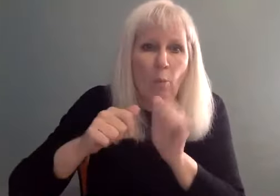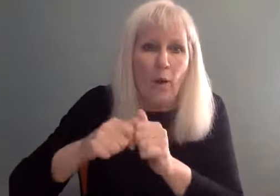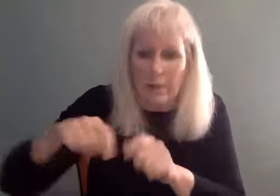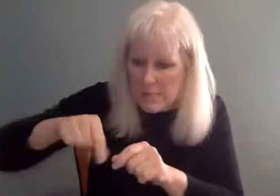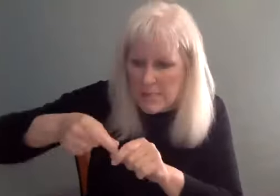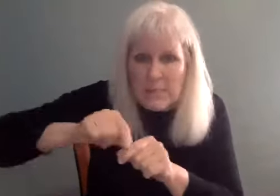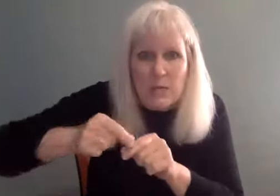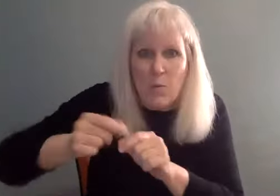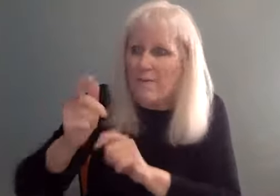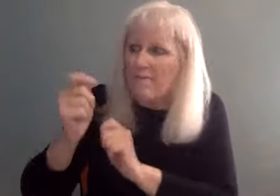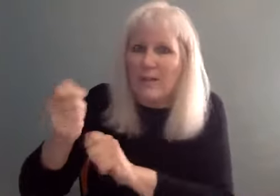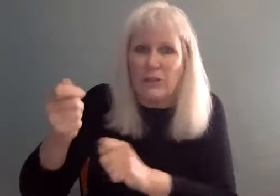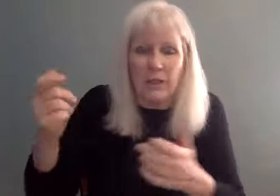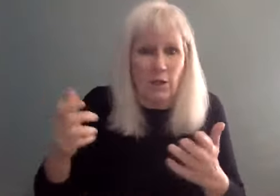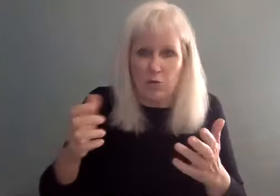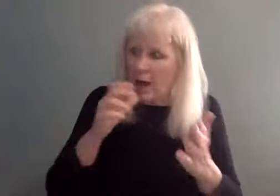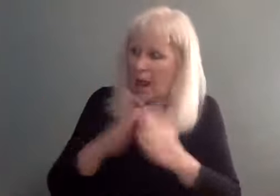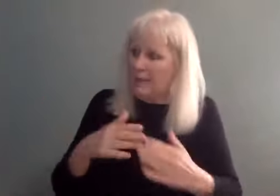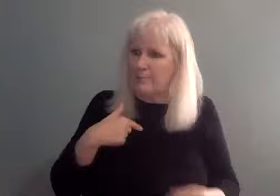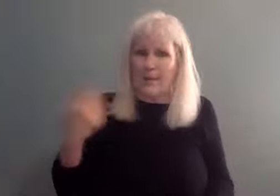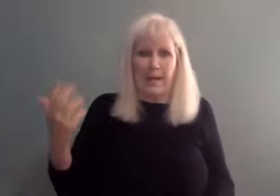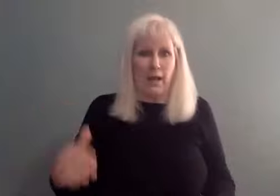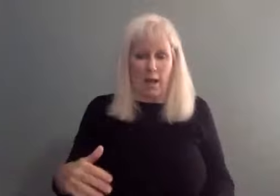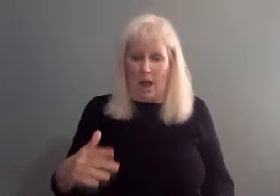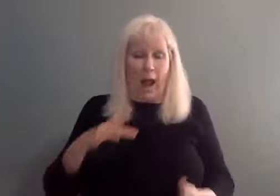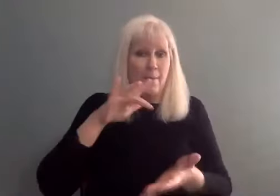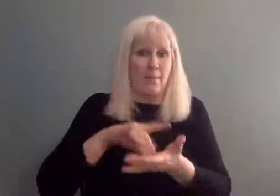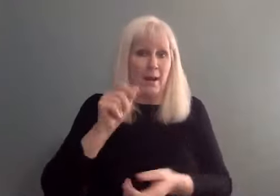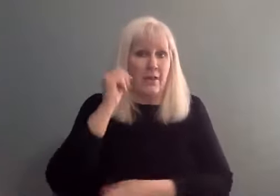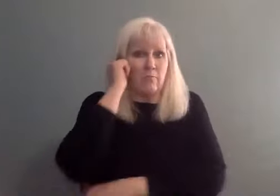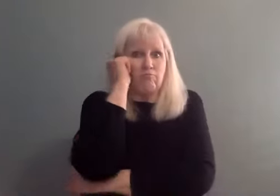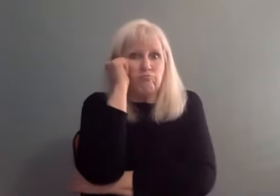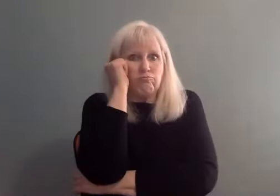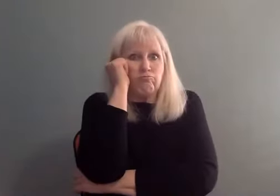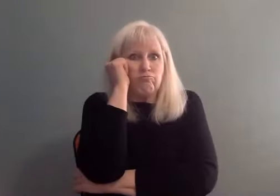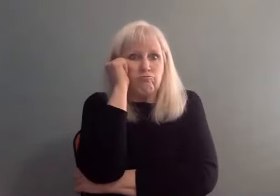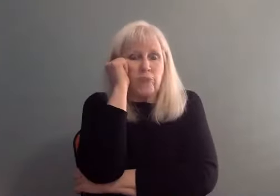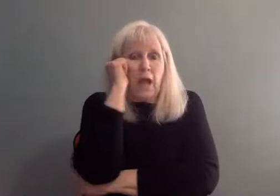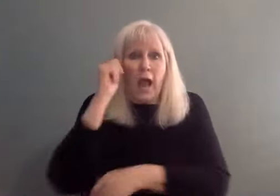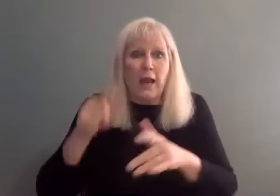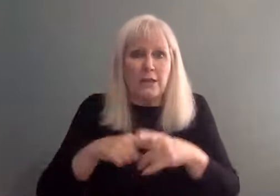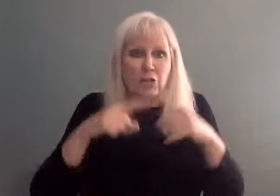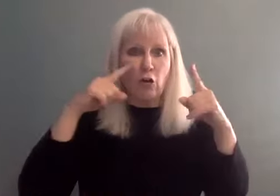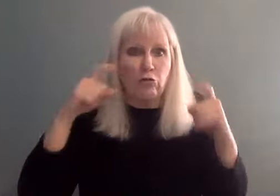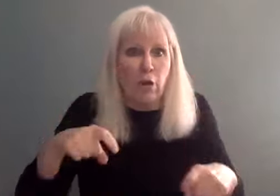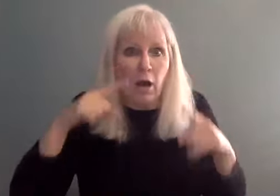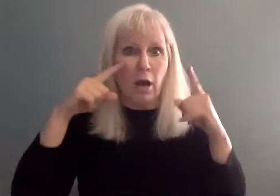Nobody was asking me. I'm in the middle of the van having cathartic sobbing when I realize it. Cathartic